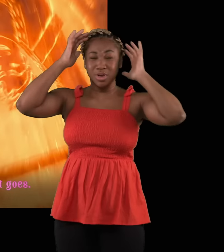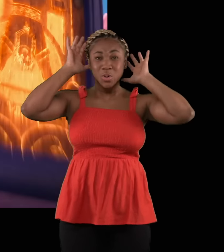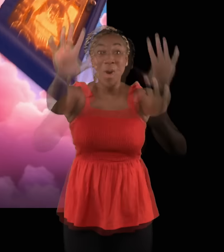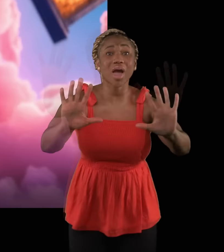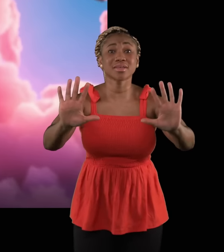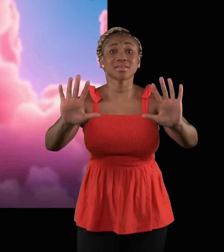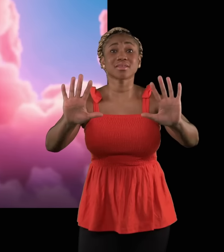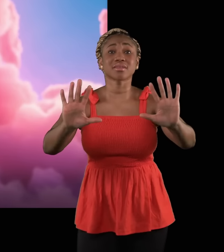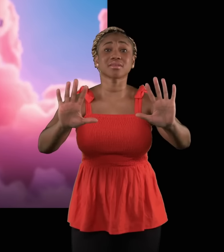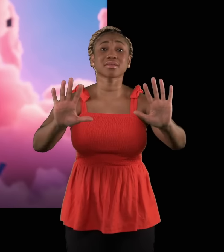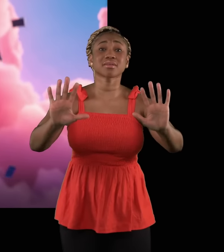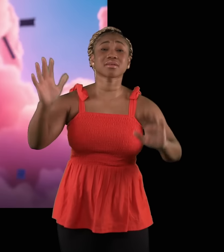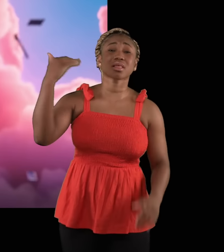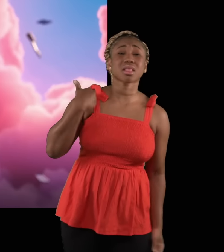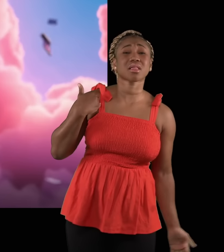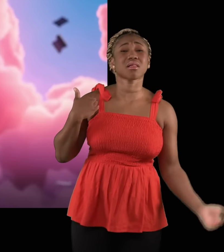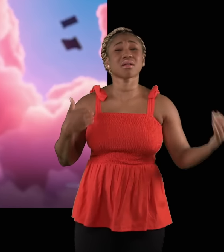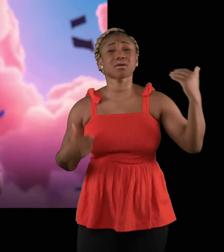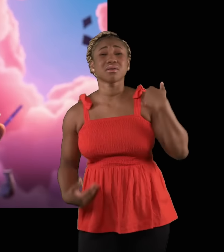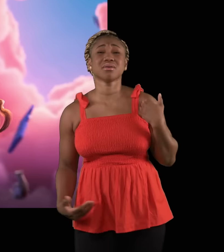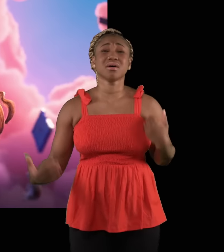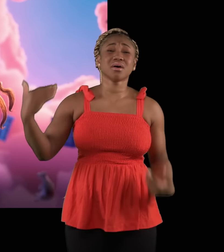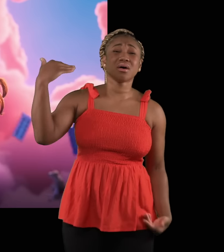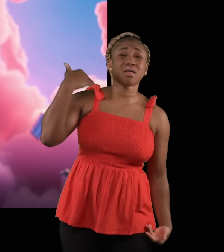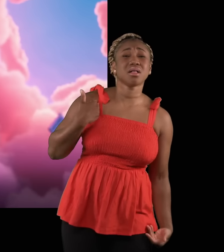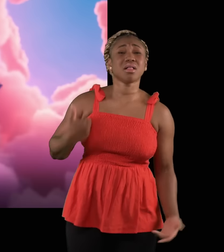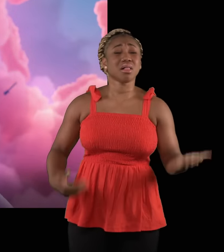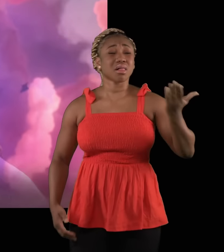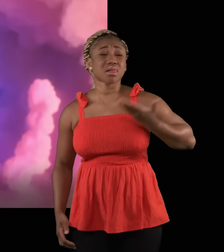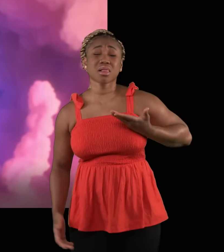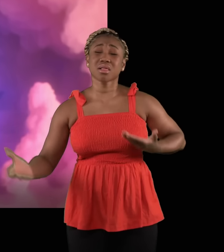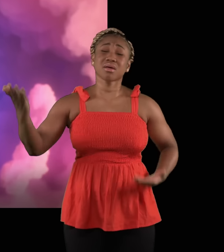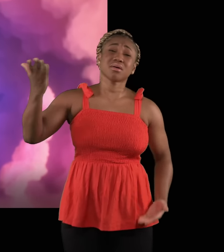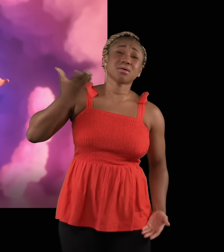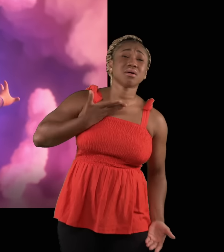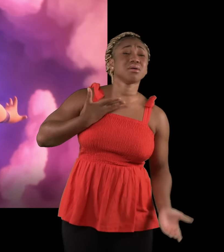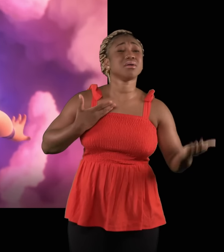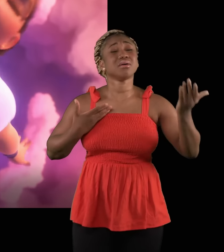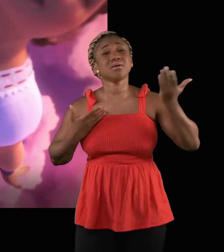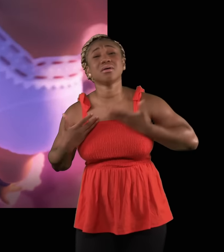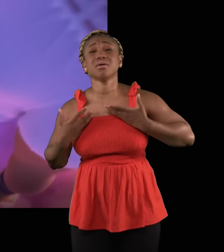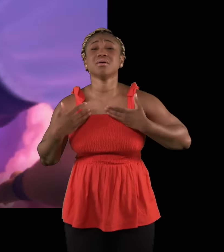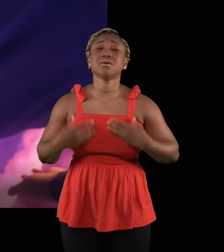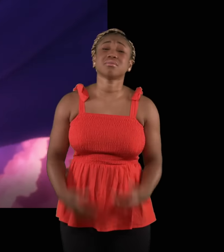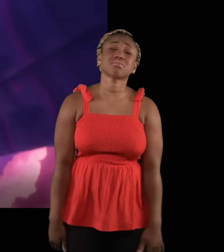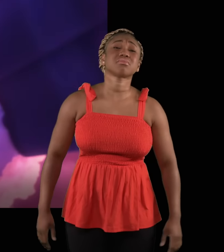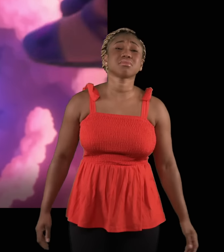and out it goes. But wait. If I could shake. The crushing weight.